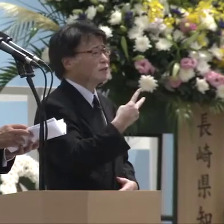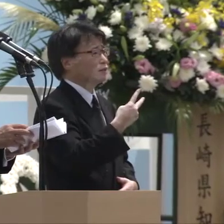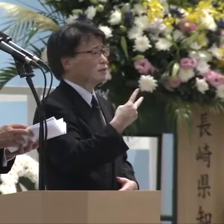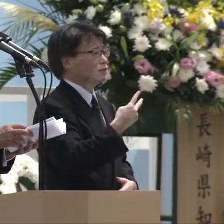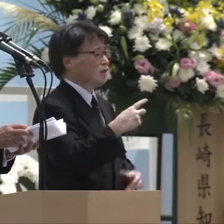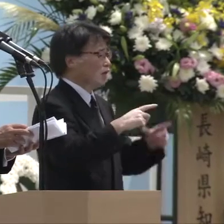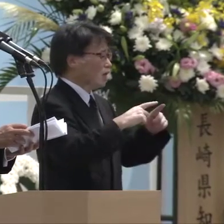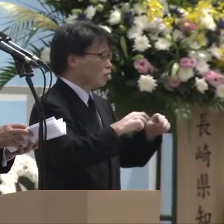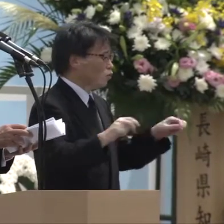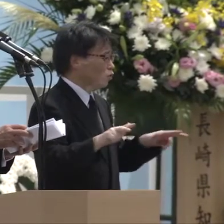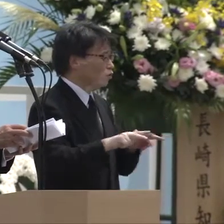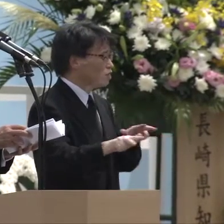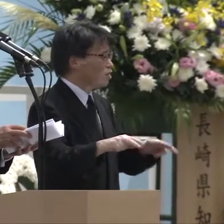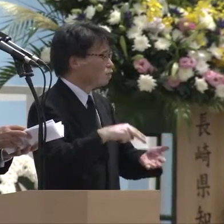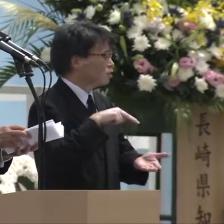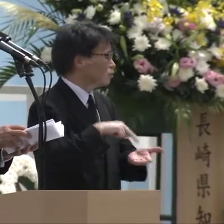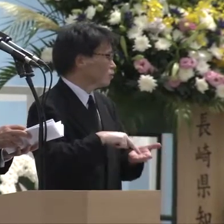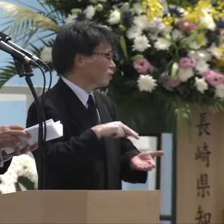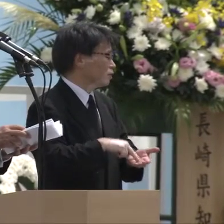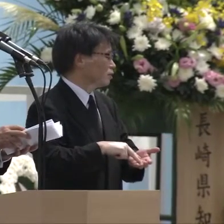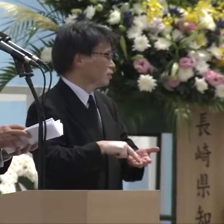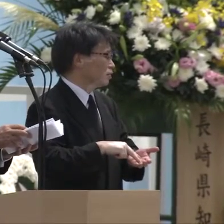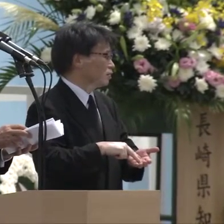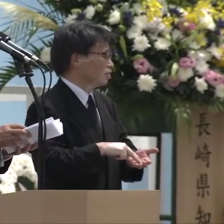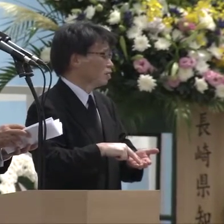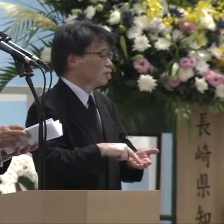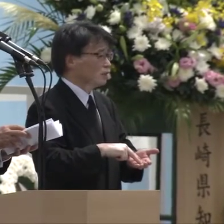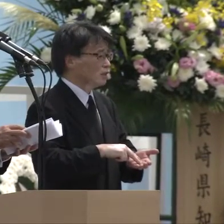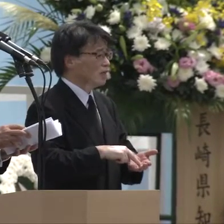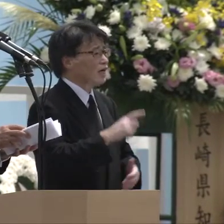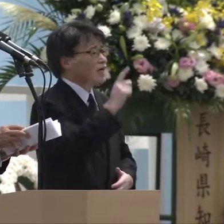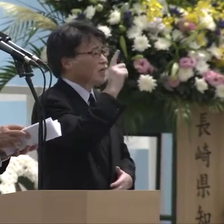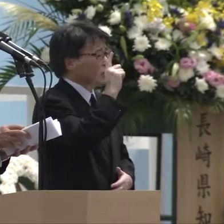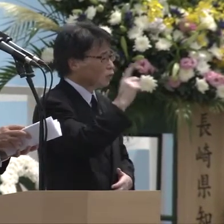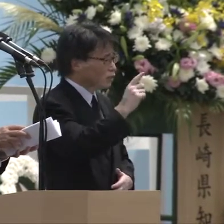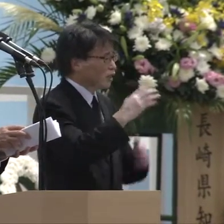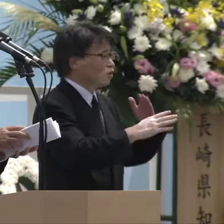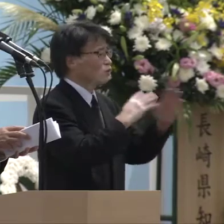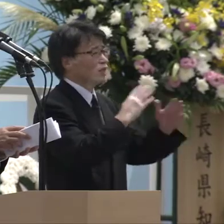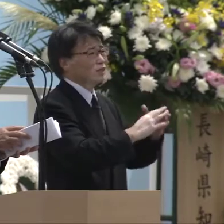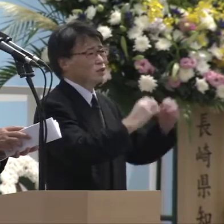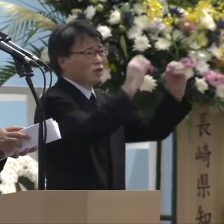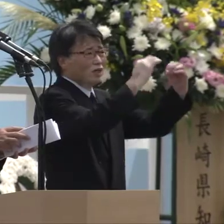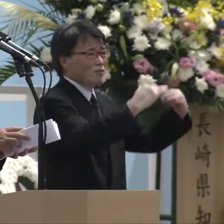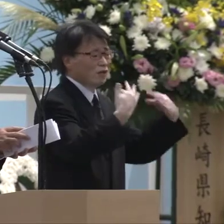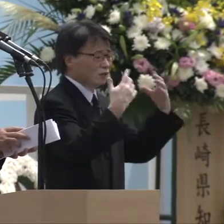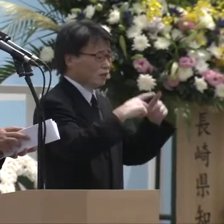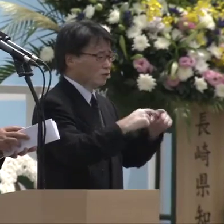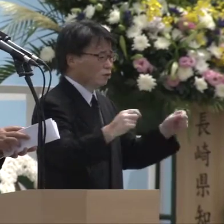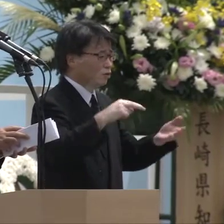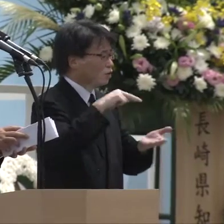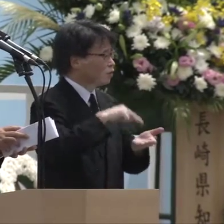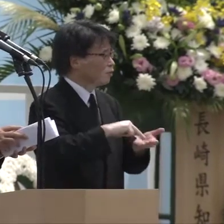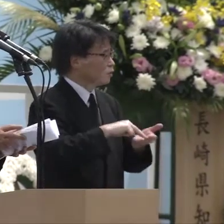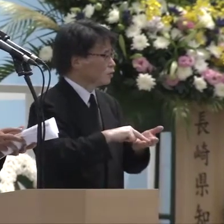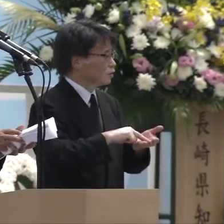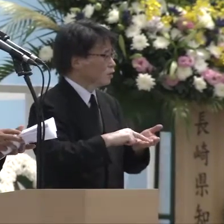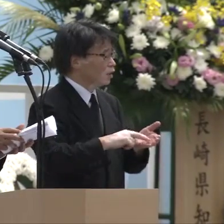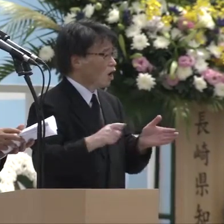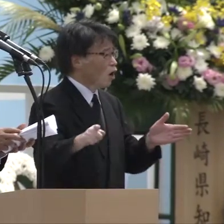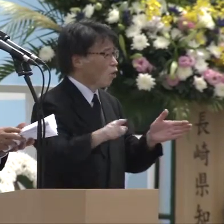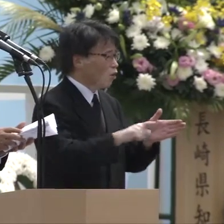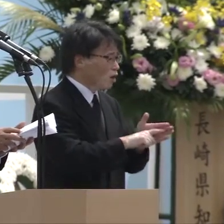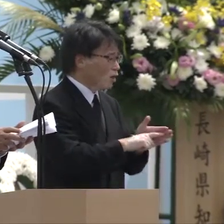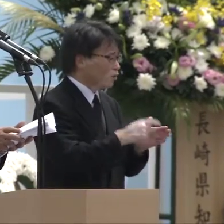We ask the government of Japan, as the only nation that suffered nuclear devastation in the world, to lead the international